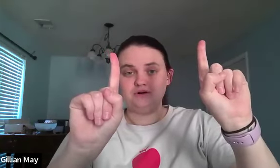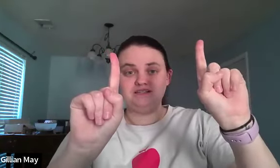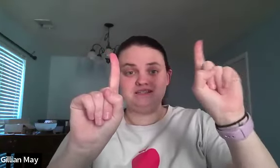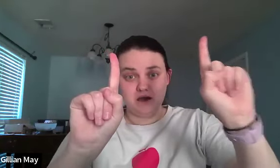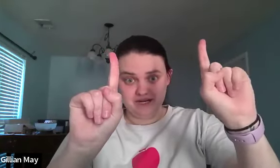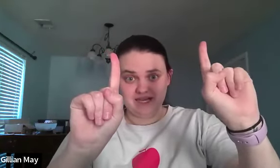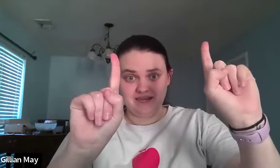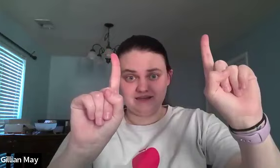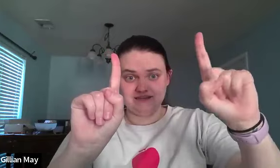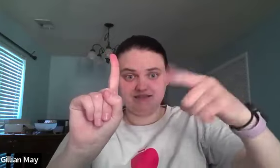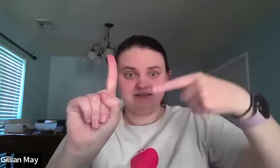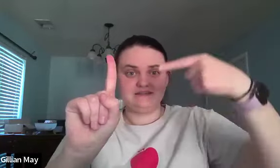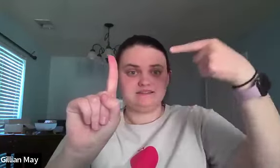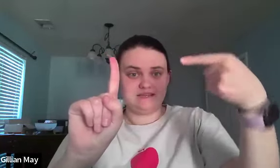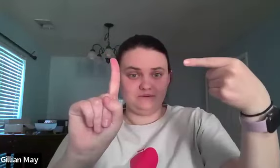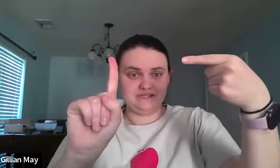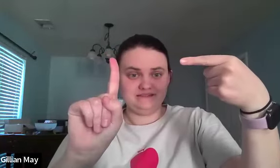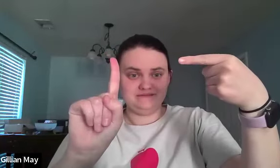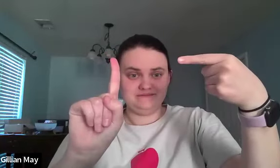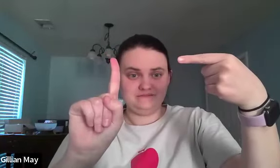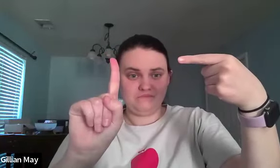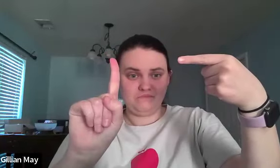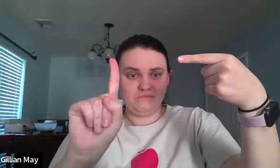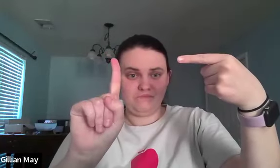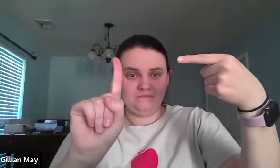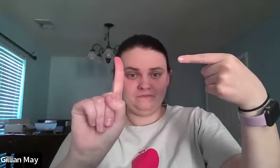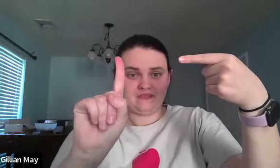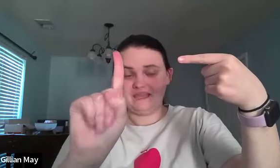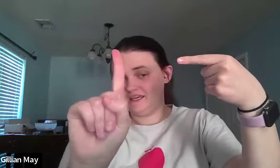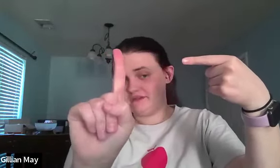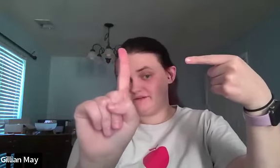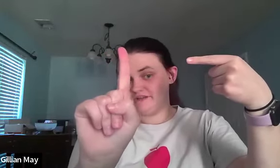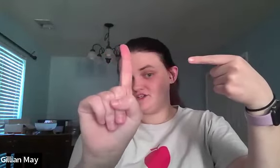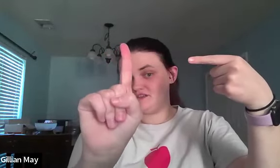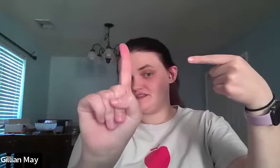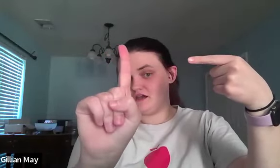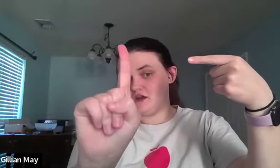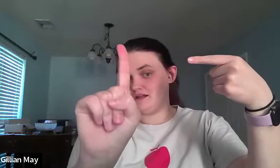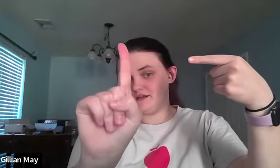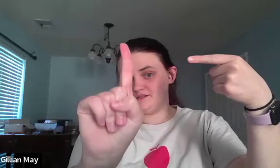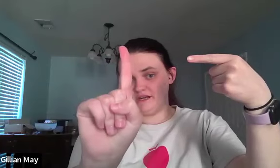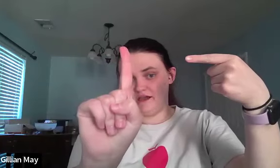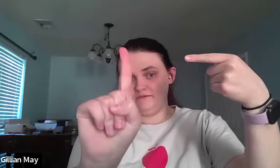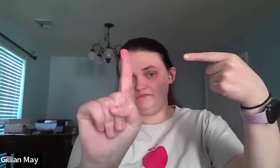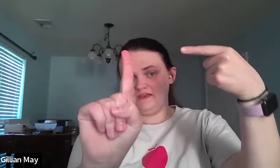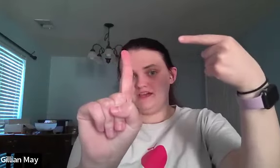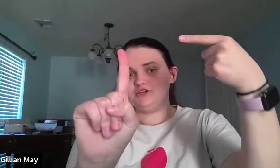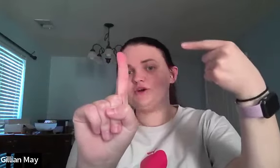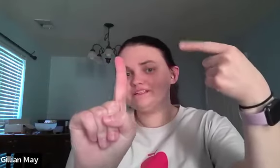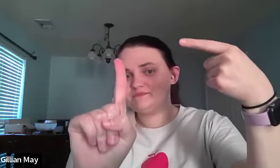your dominant hand sideways and keep making sure this non-dominant is pointing out. You're going to